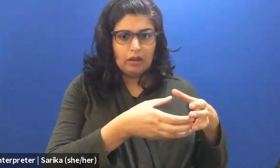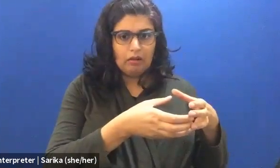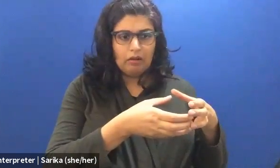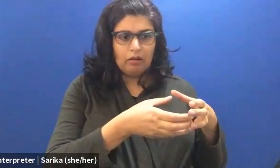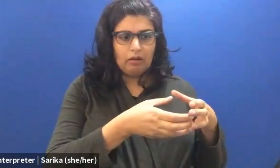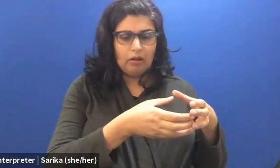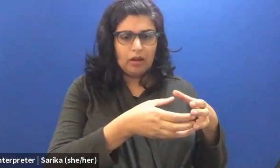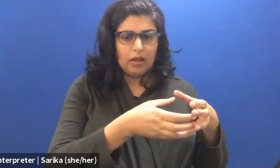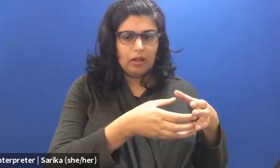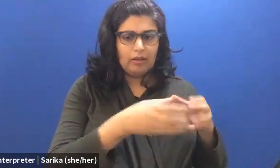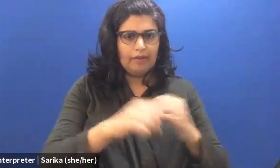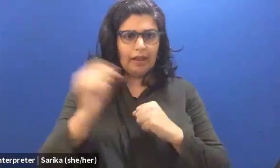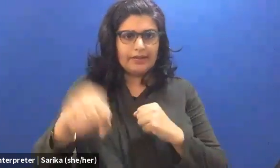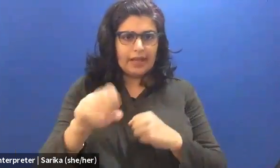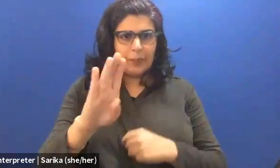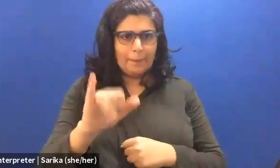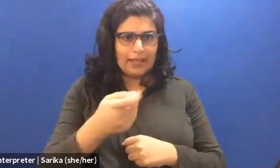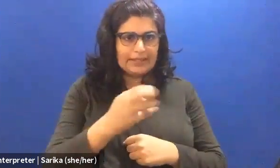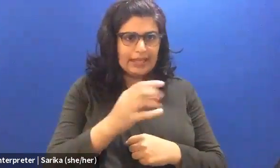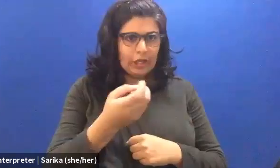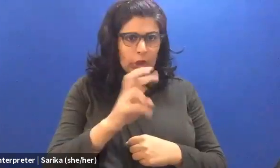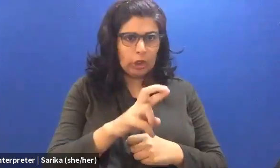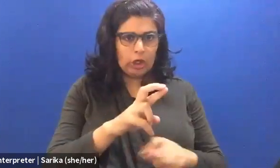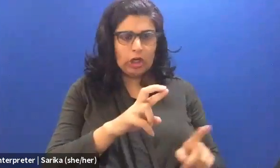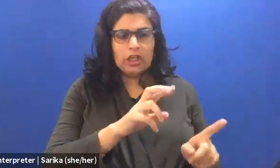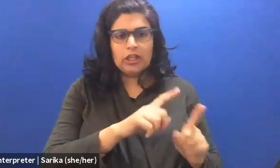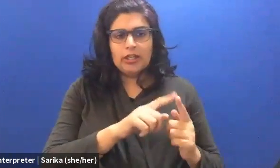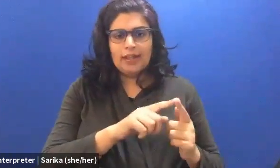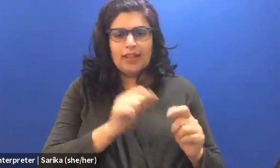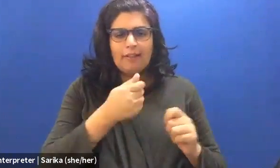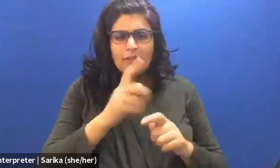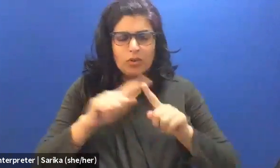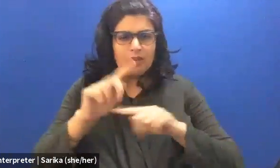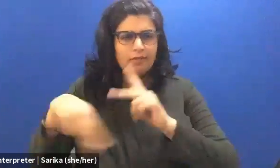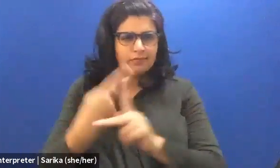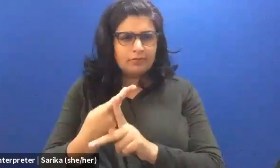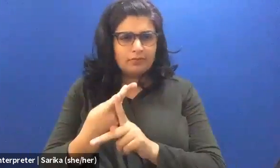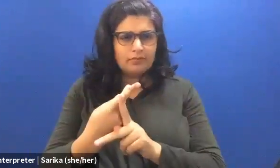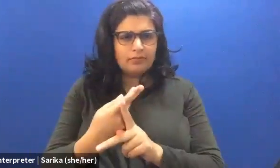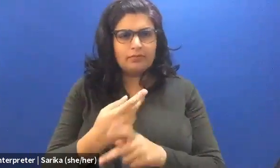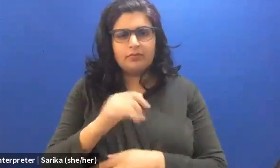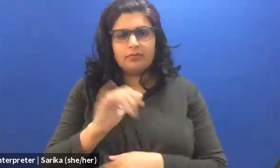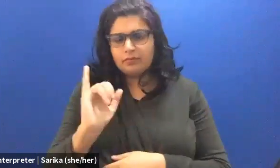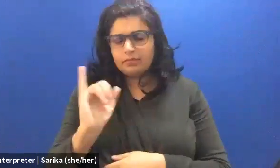bystander. And then there's a couple different types that we look at also.